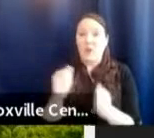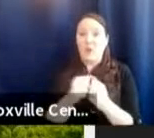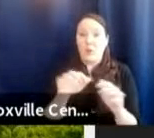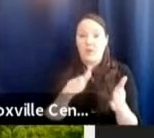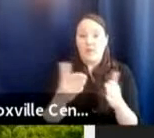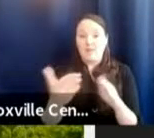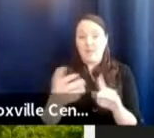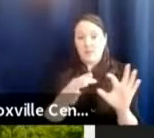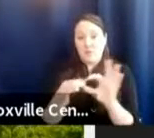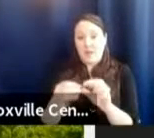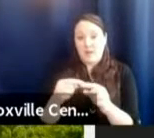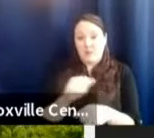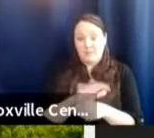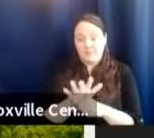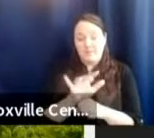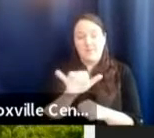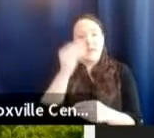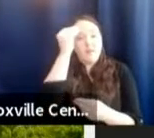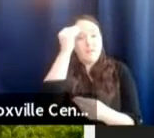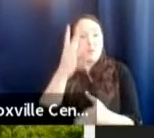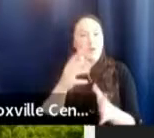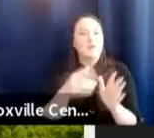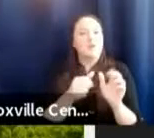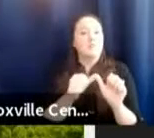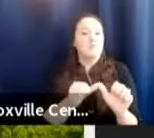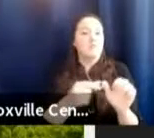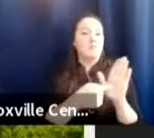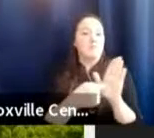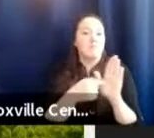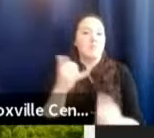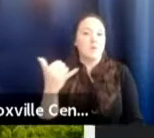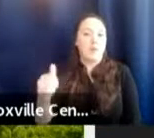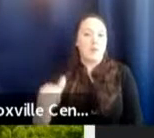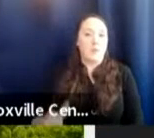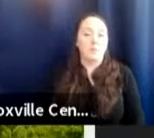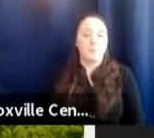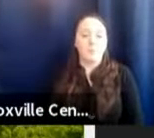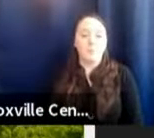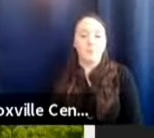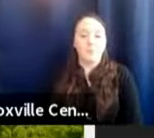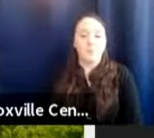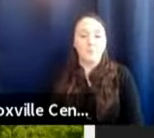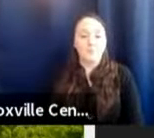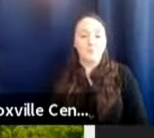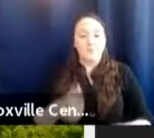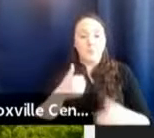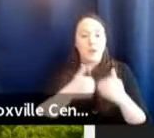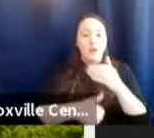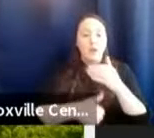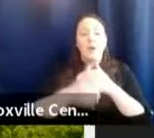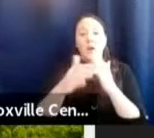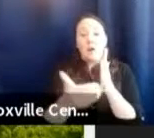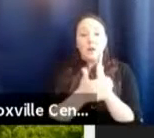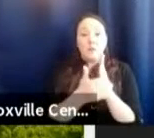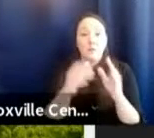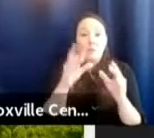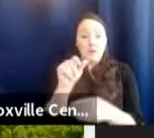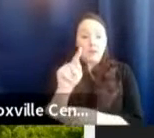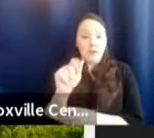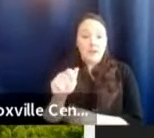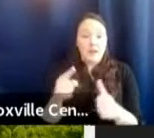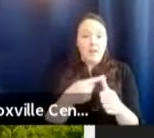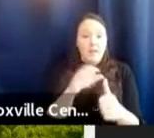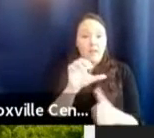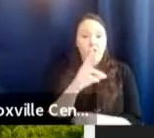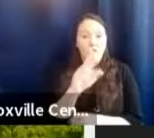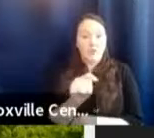This information leads us to represent this benchmark as yellow. Under our supplemental data section, the first chart shows